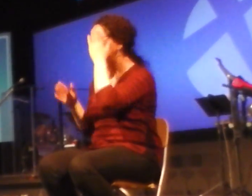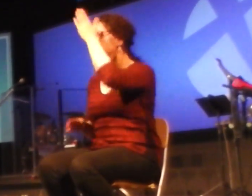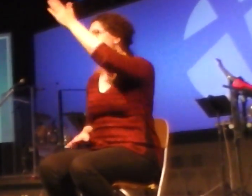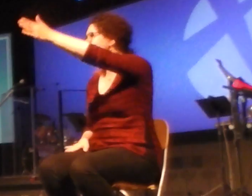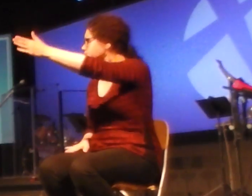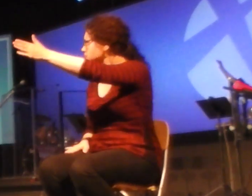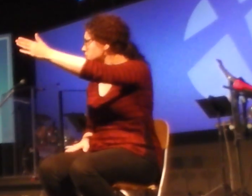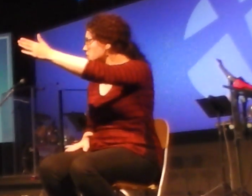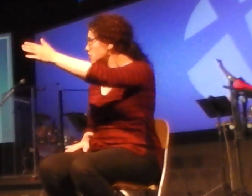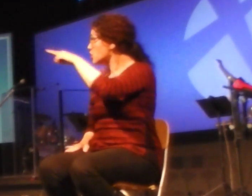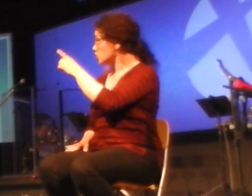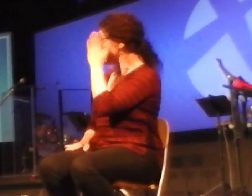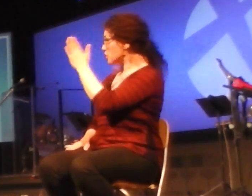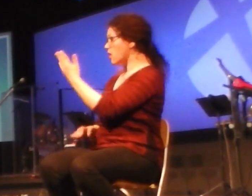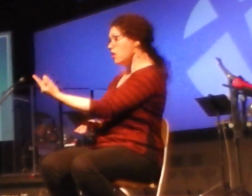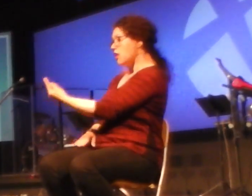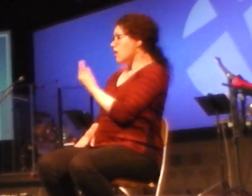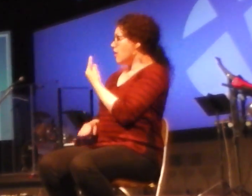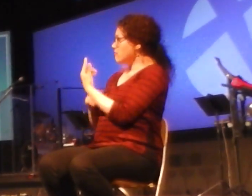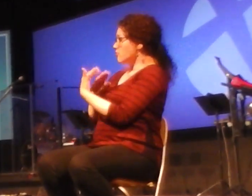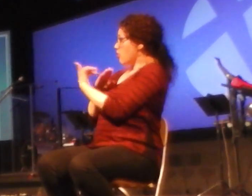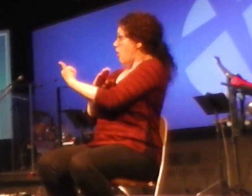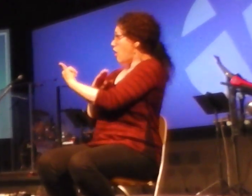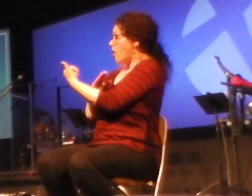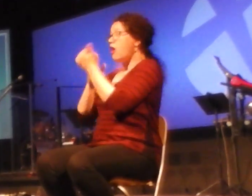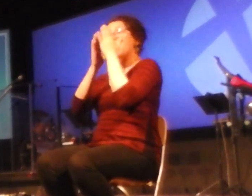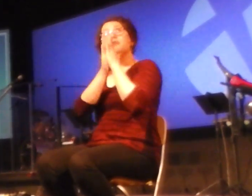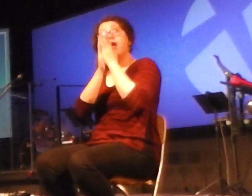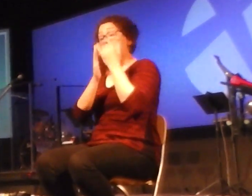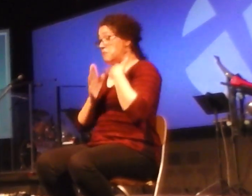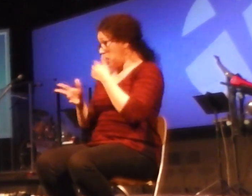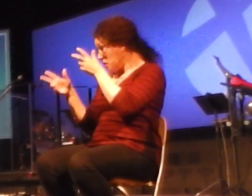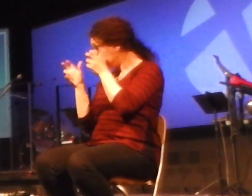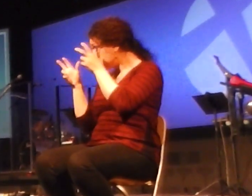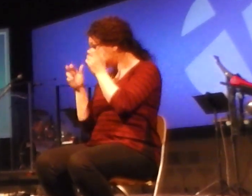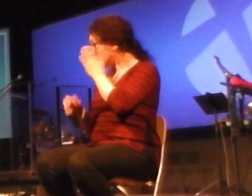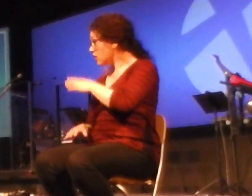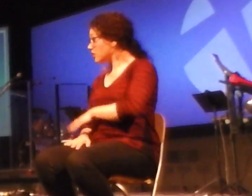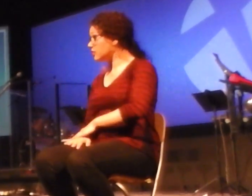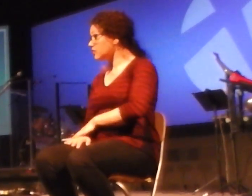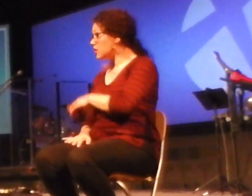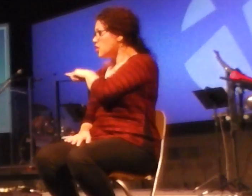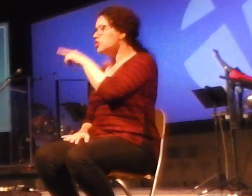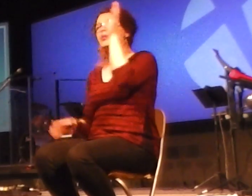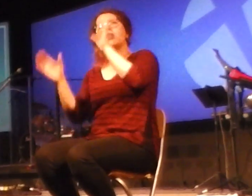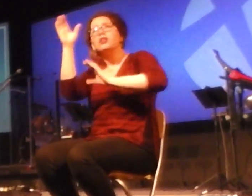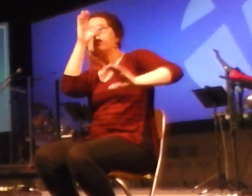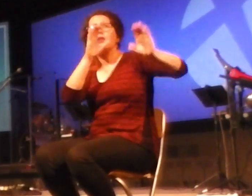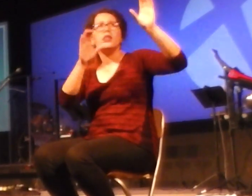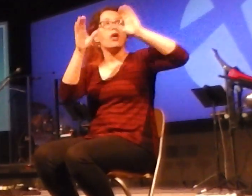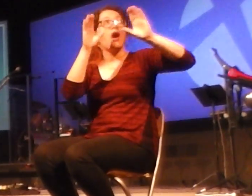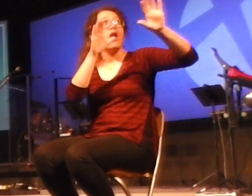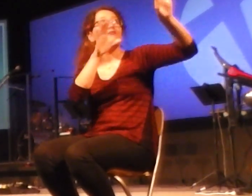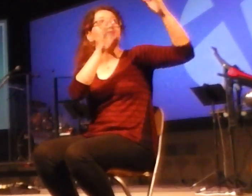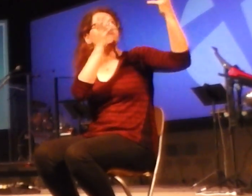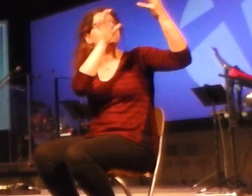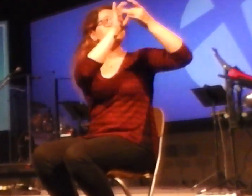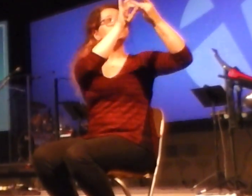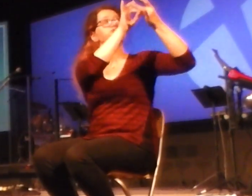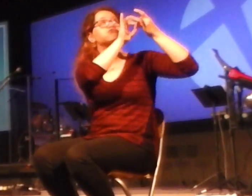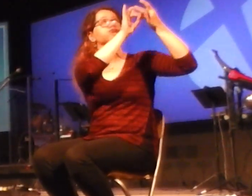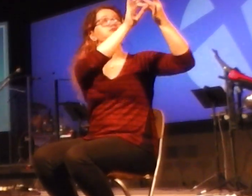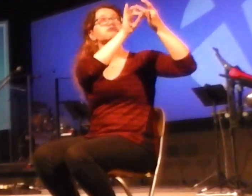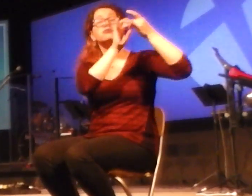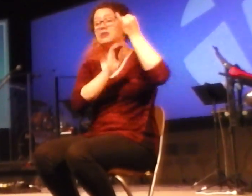will call on me and come and pray to me, and I will listen to you. You will seek me and find me when you seek me with all your heart.